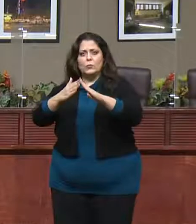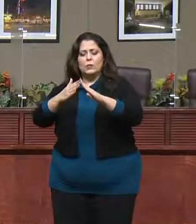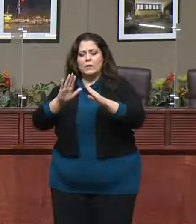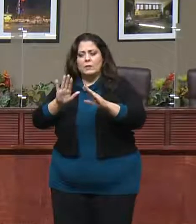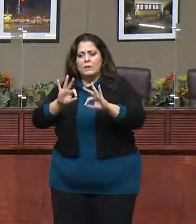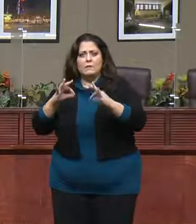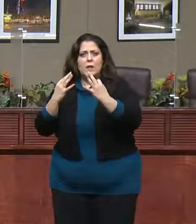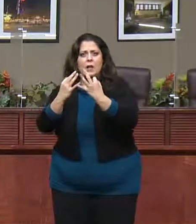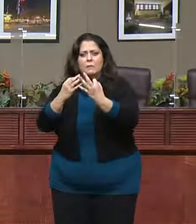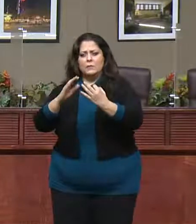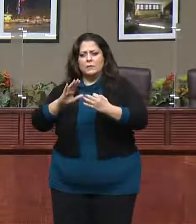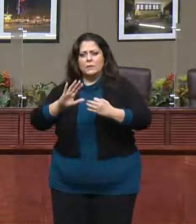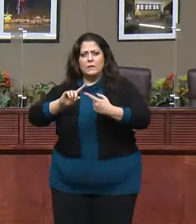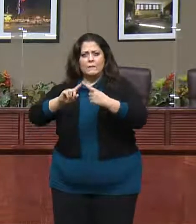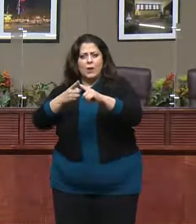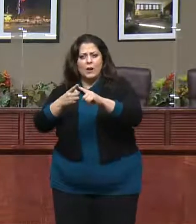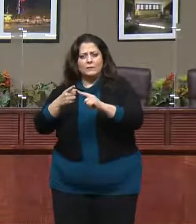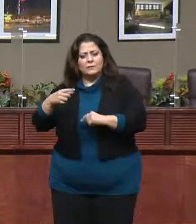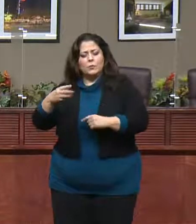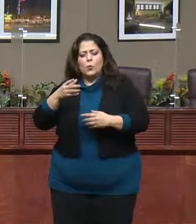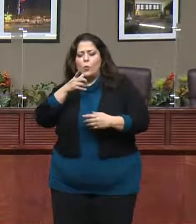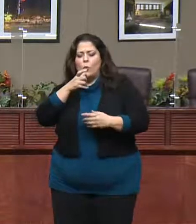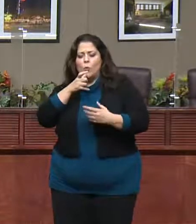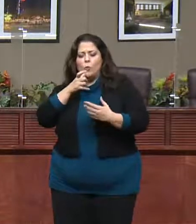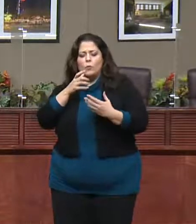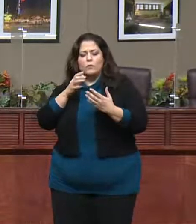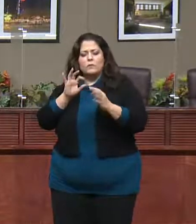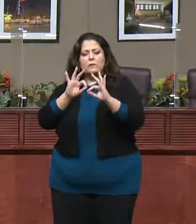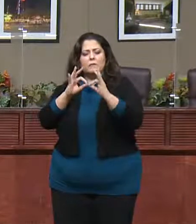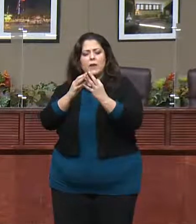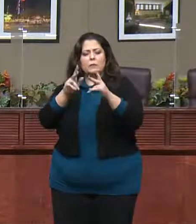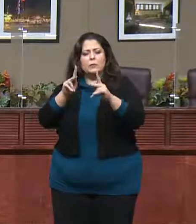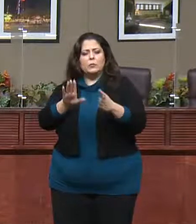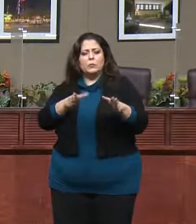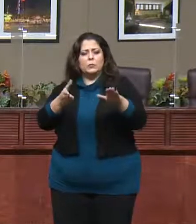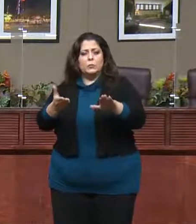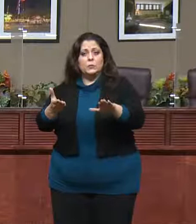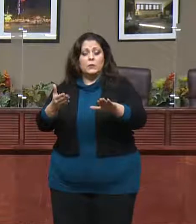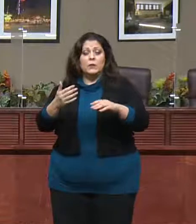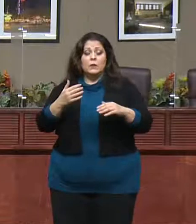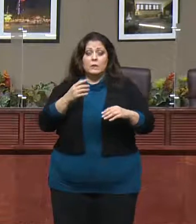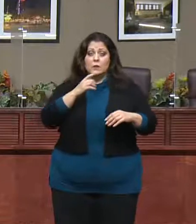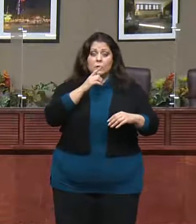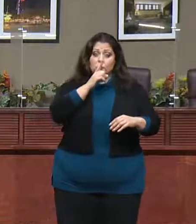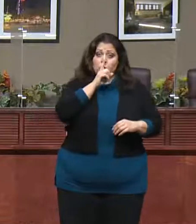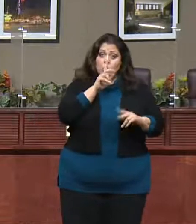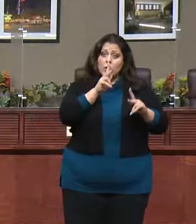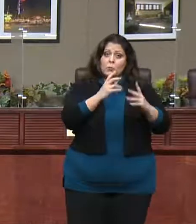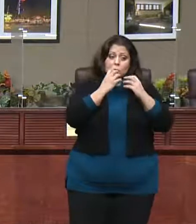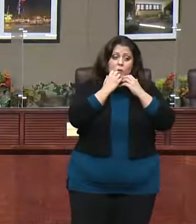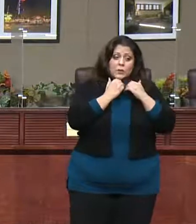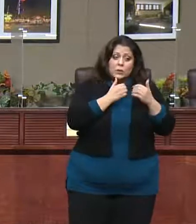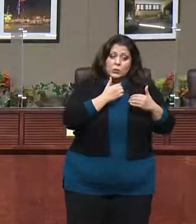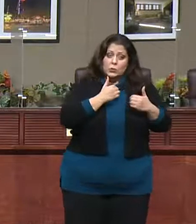family members, and their friends for the lost. I actually lost someone very dear to